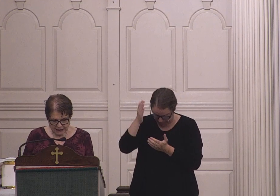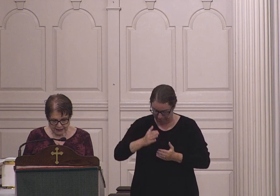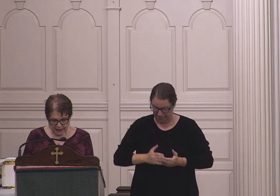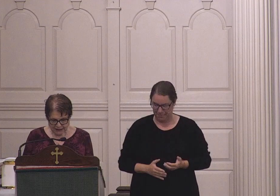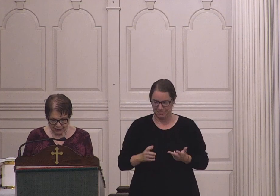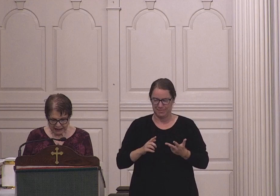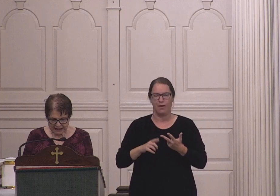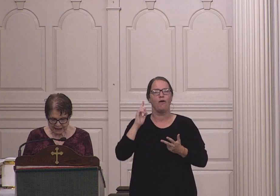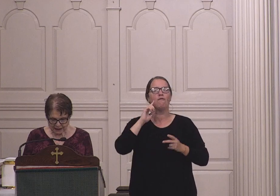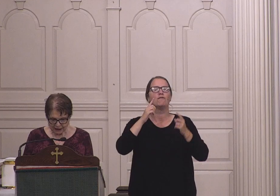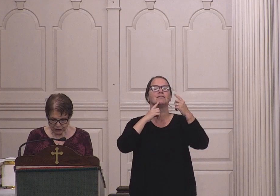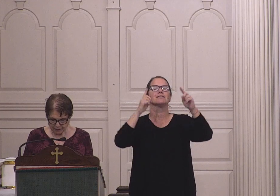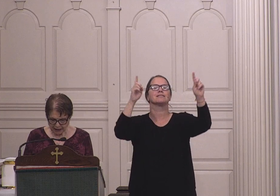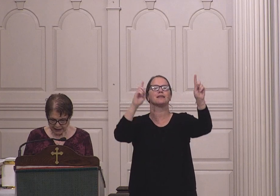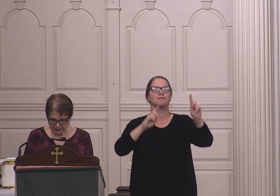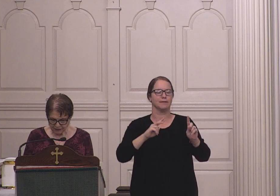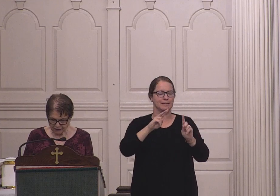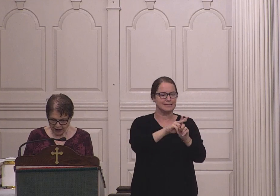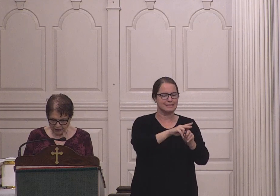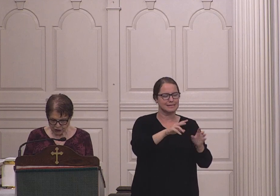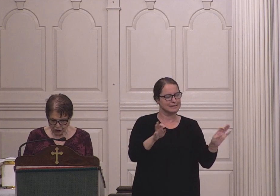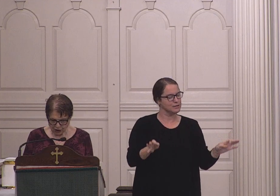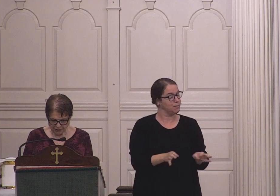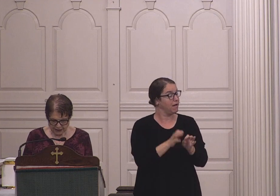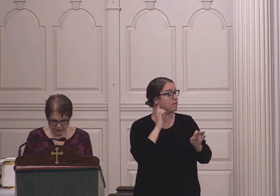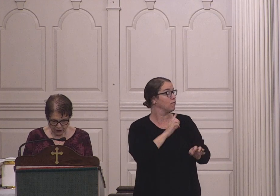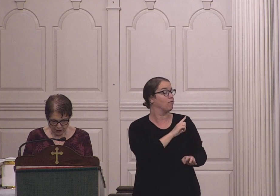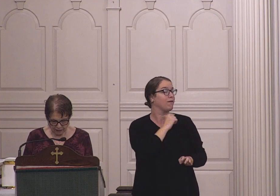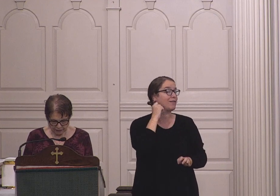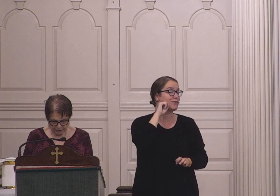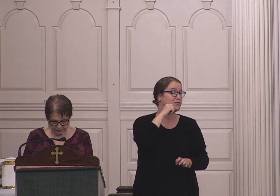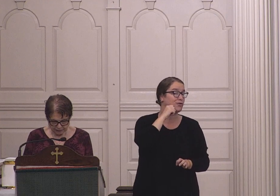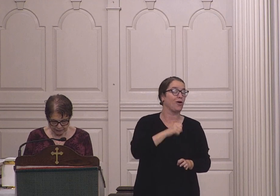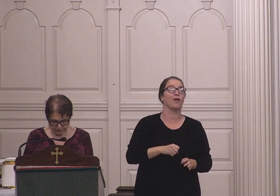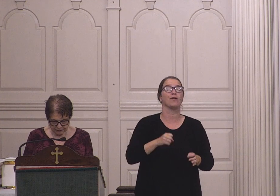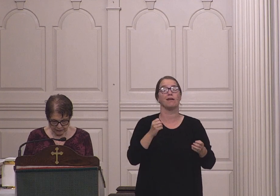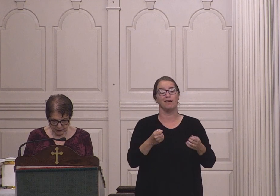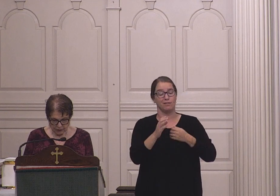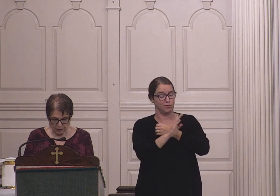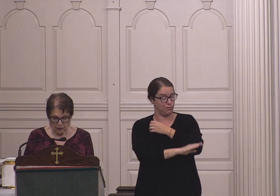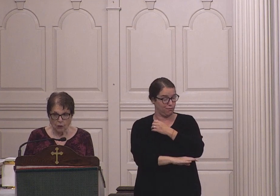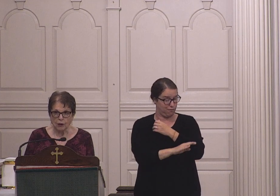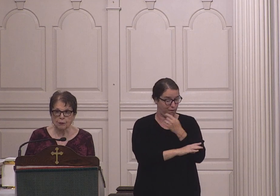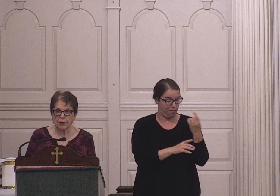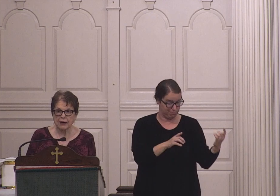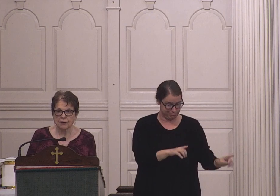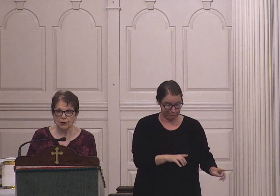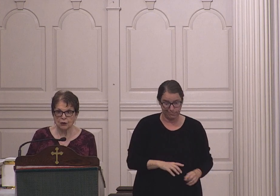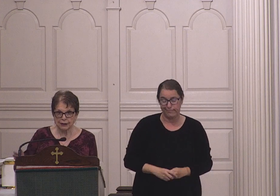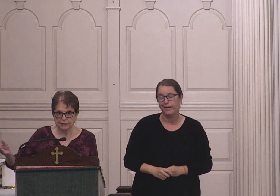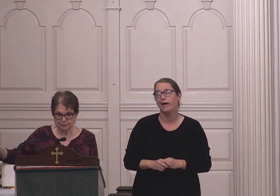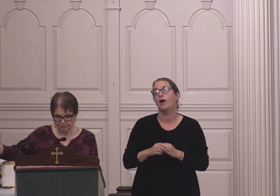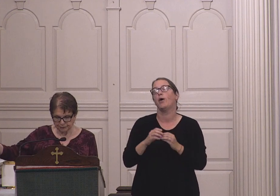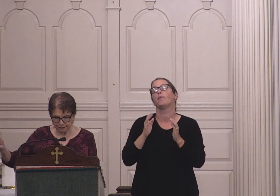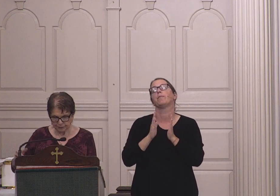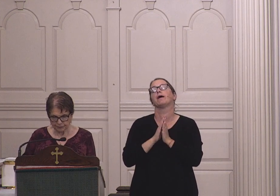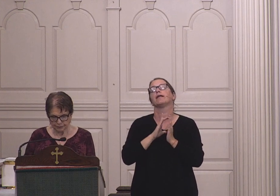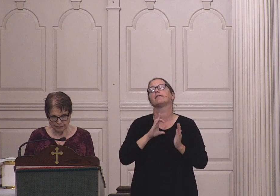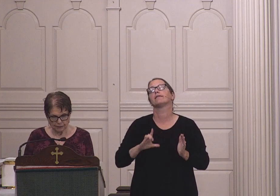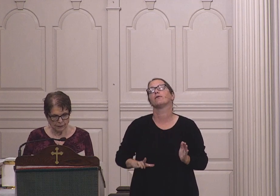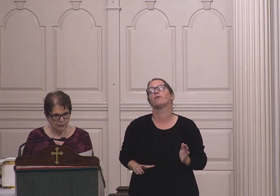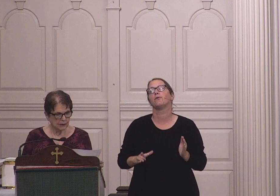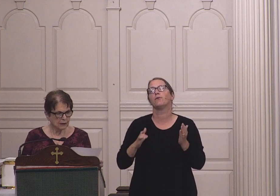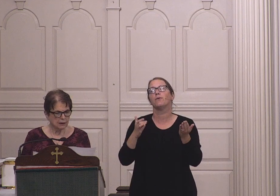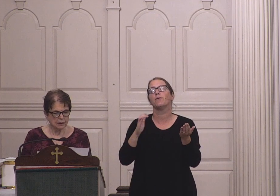For a successful installation mass for Father Sean this fall, we pray to the Lord.